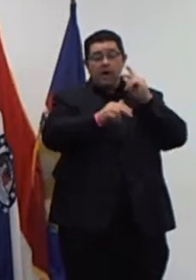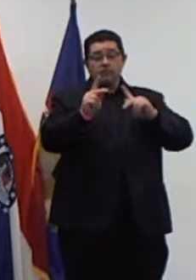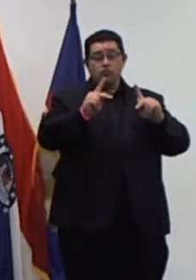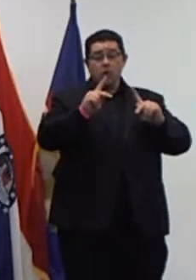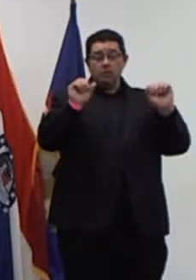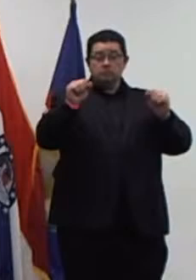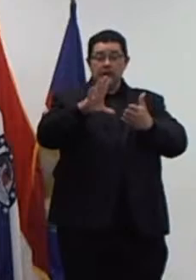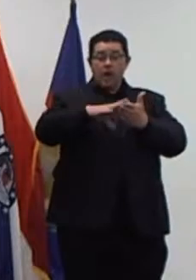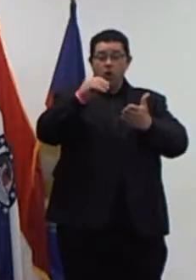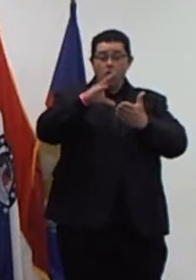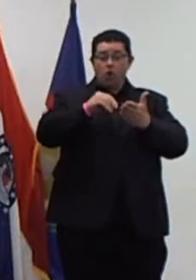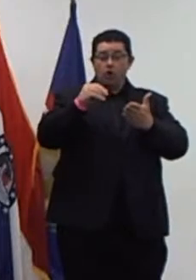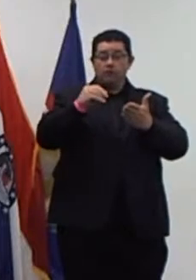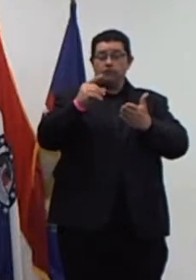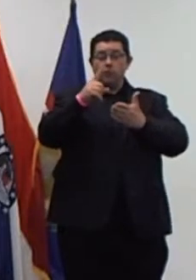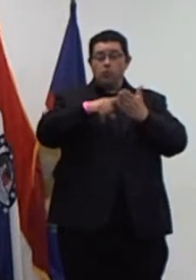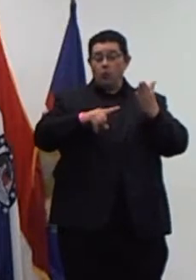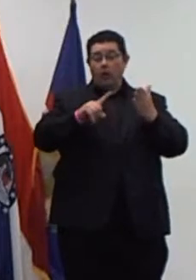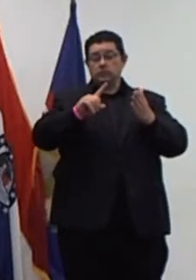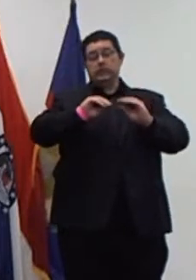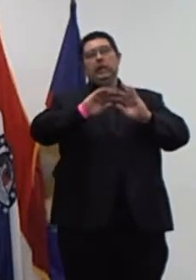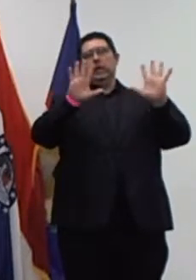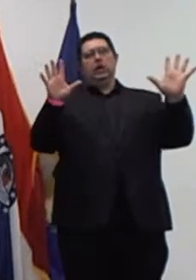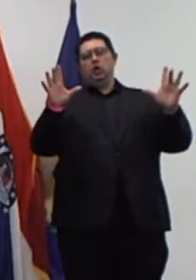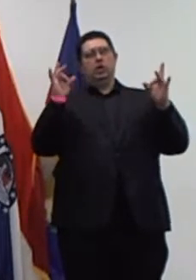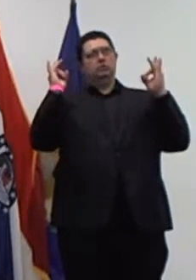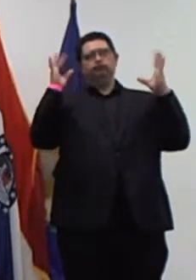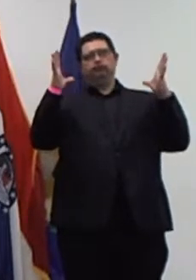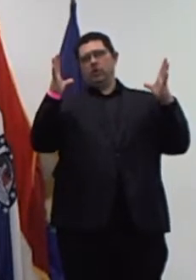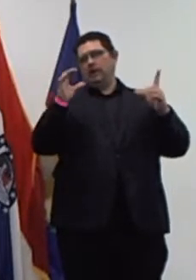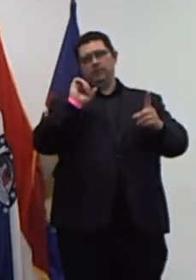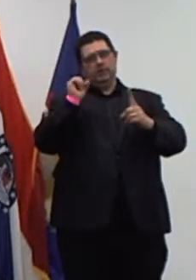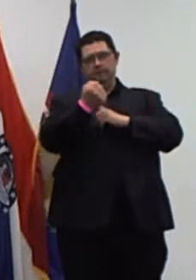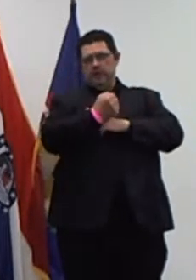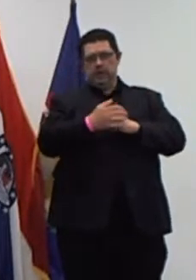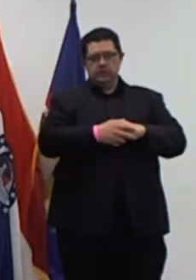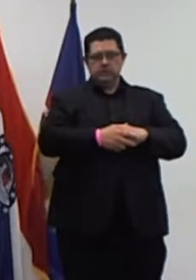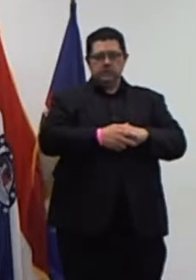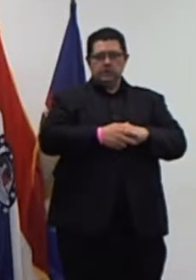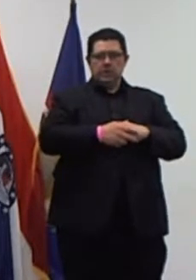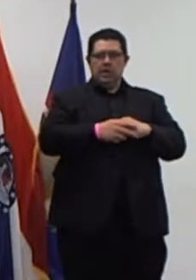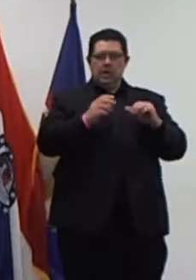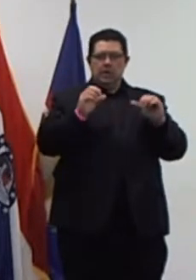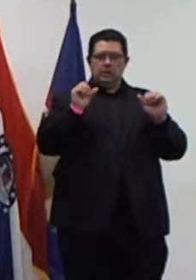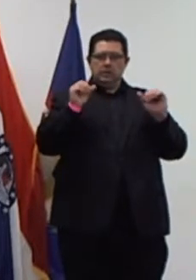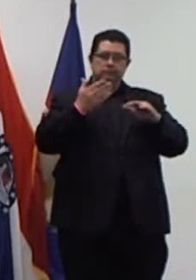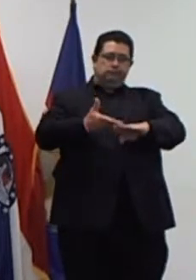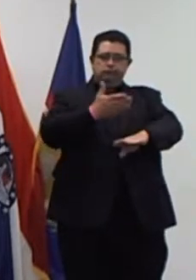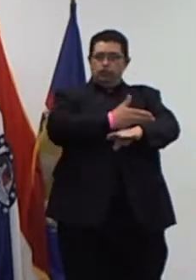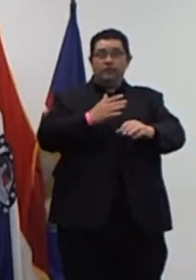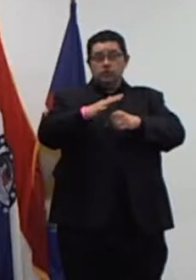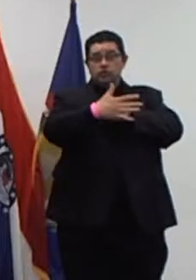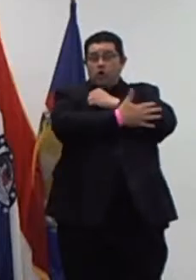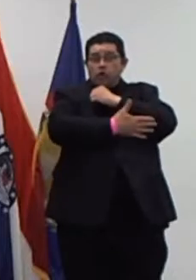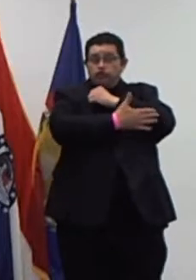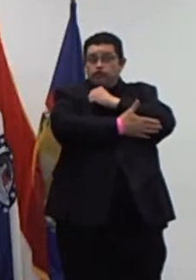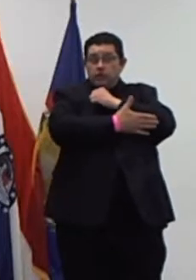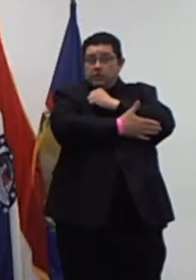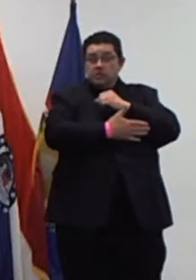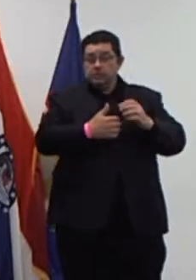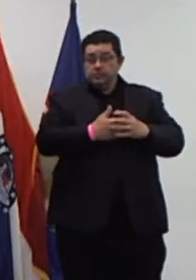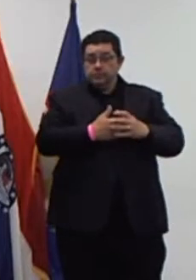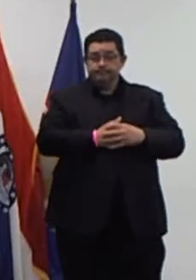what is clearly a tragic event, and that we can move forward as a community, as a country. Watching that video was horrifying for everyone who